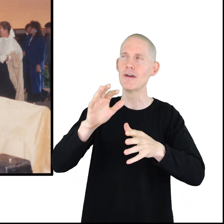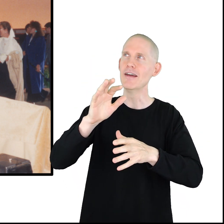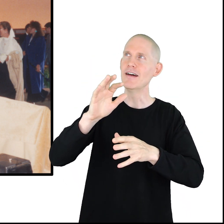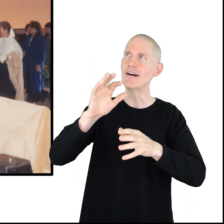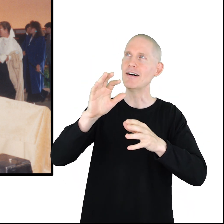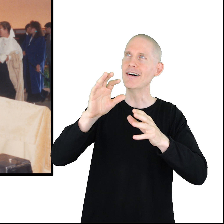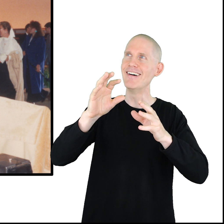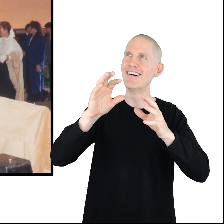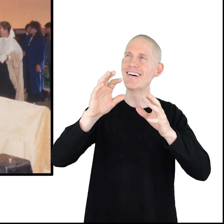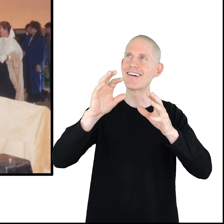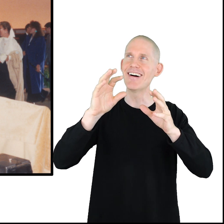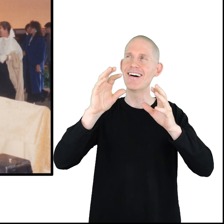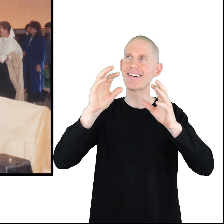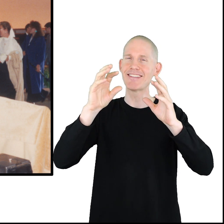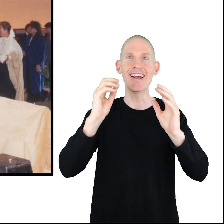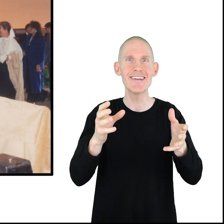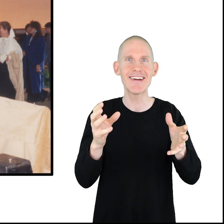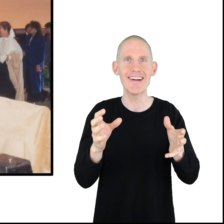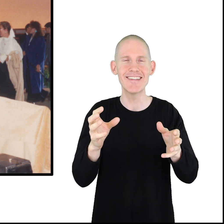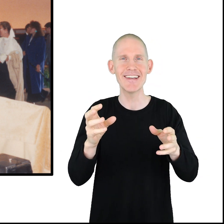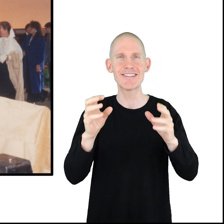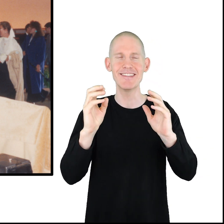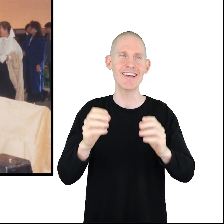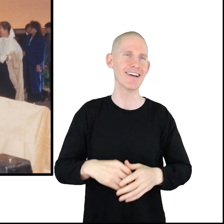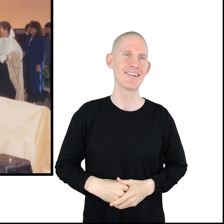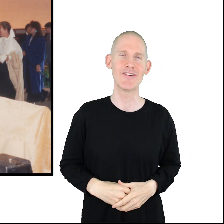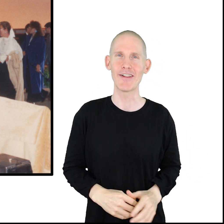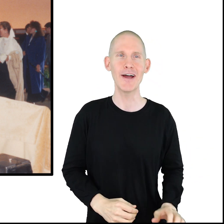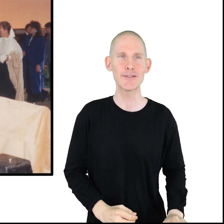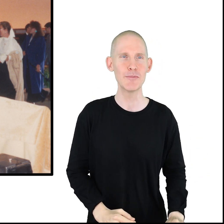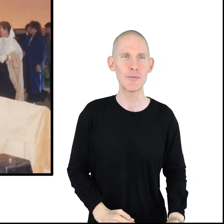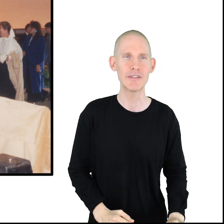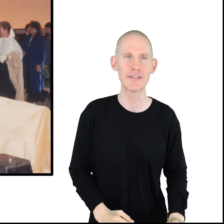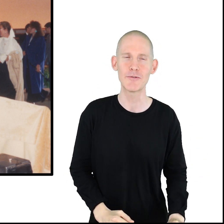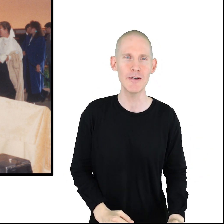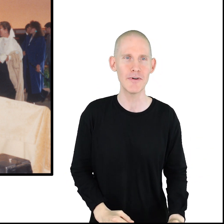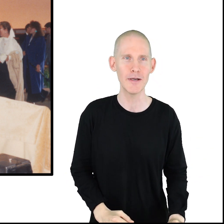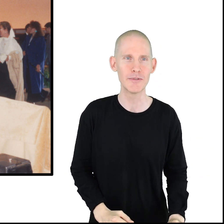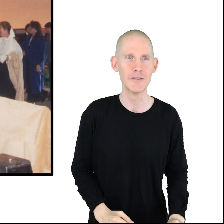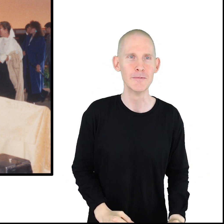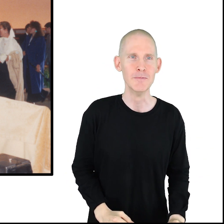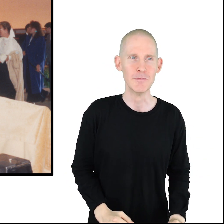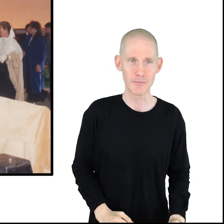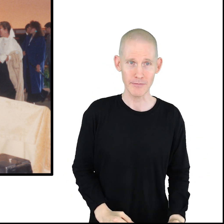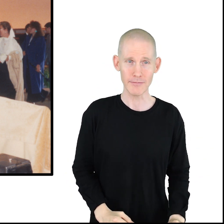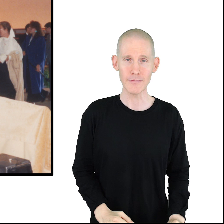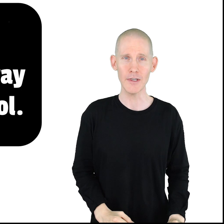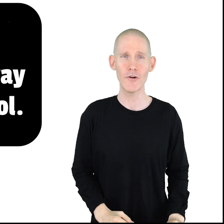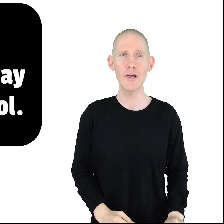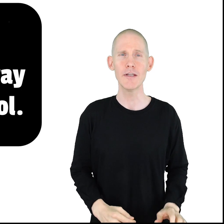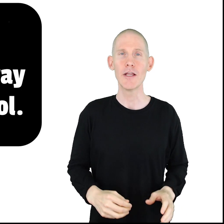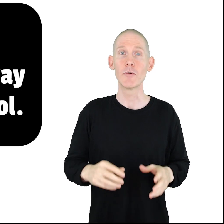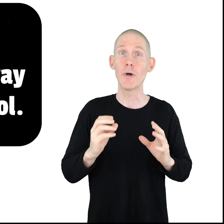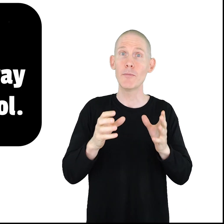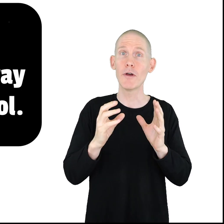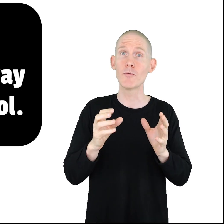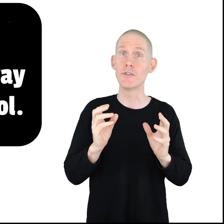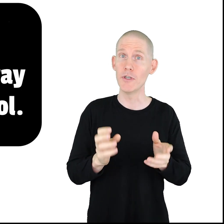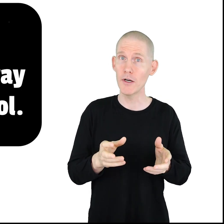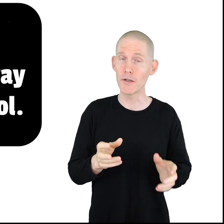talent contests. Yeah, lots of memories. Great vibes. All right. When my brother was younger,